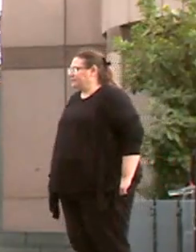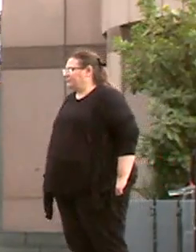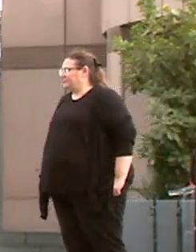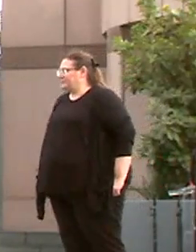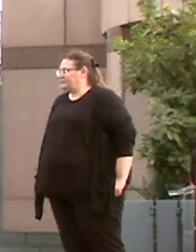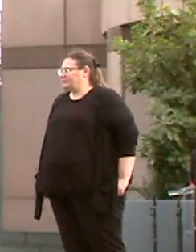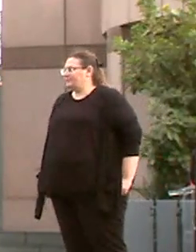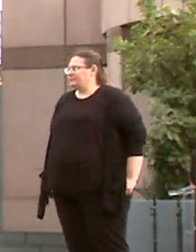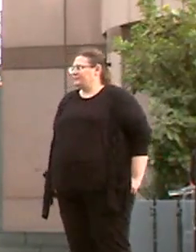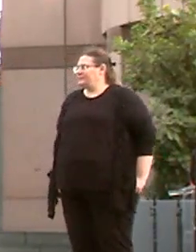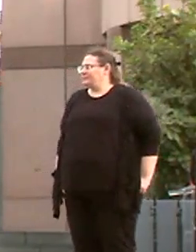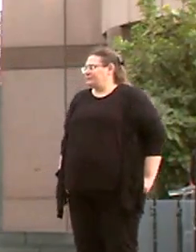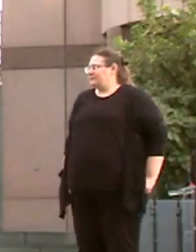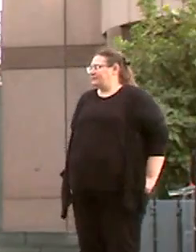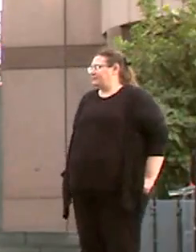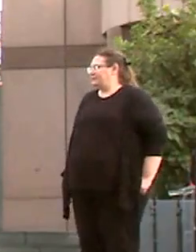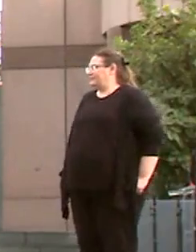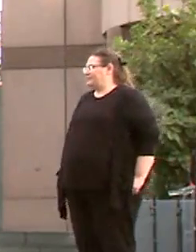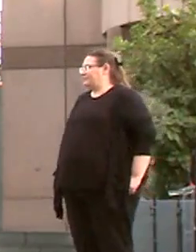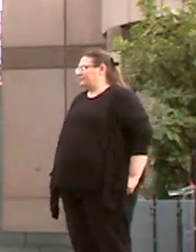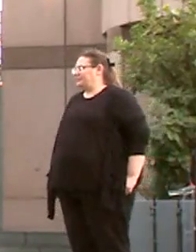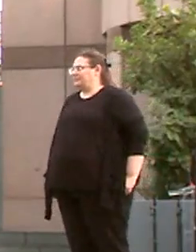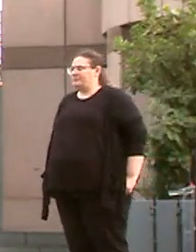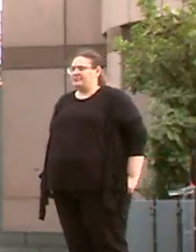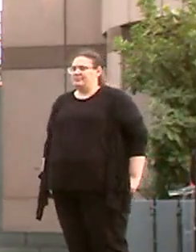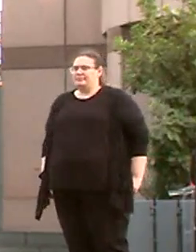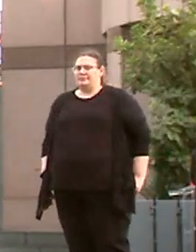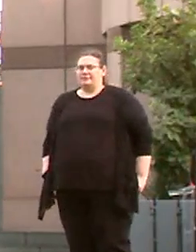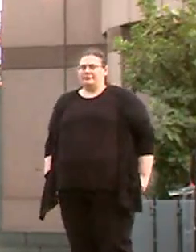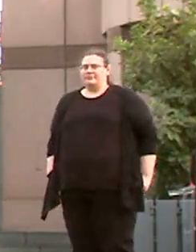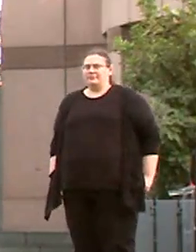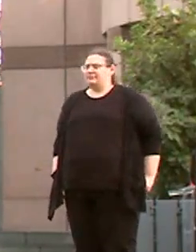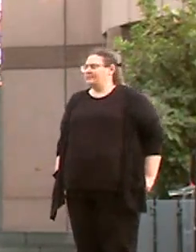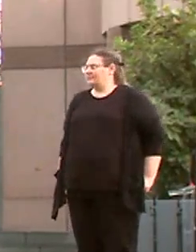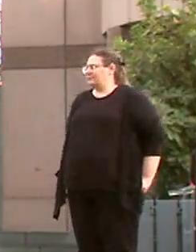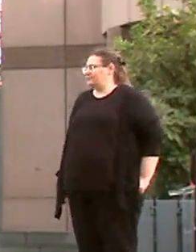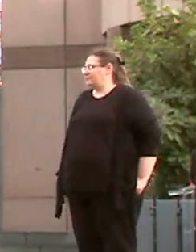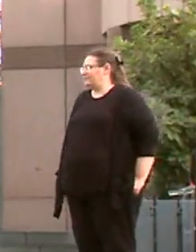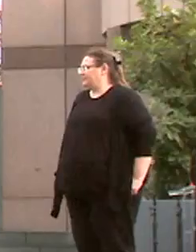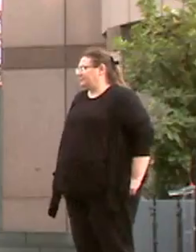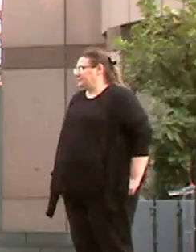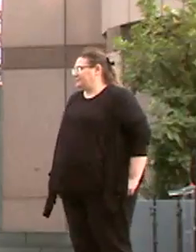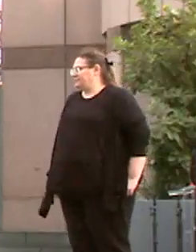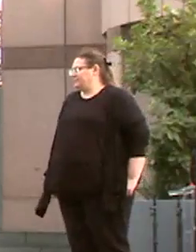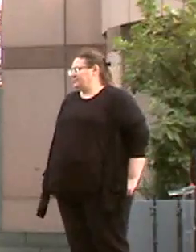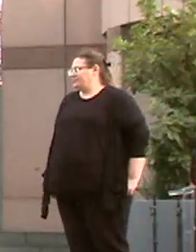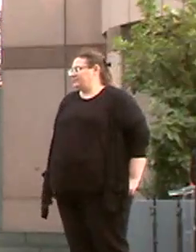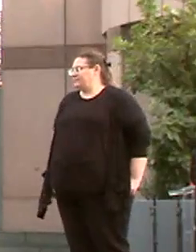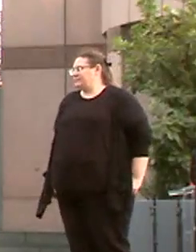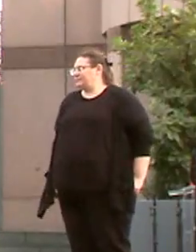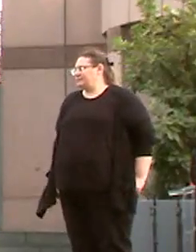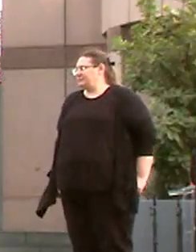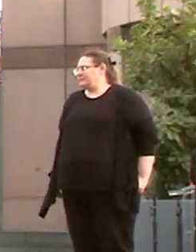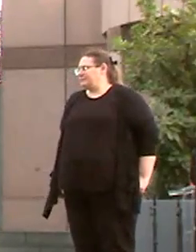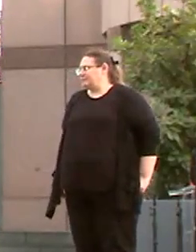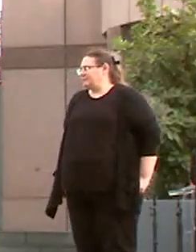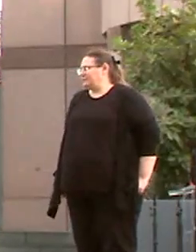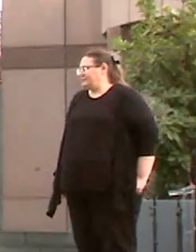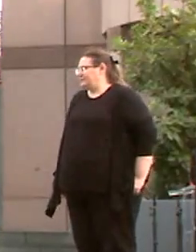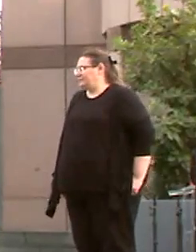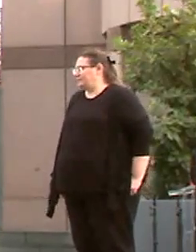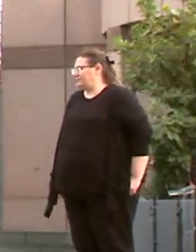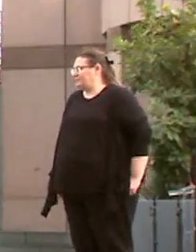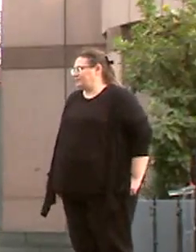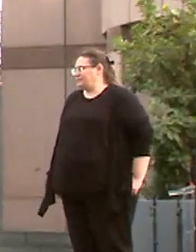from a place of privilege here. I think it is incumbent on everyone, whether they're a leader or they're just leading